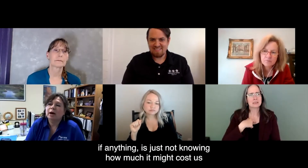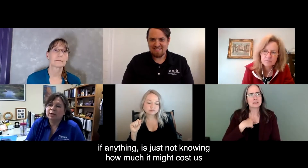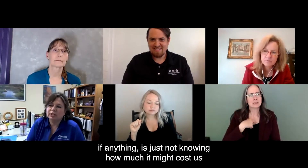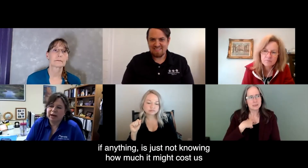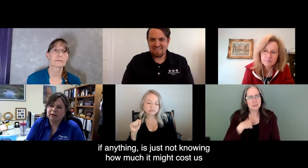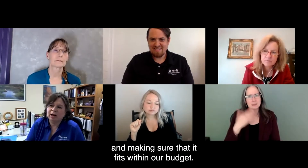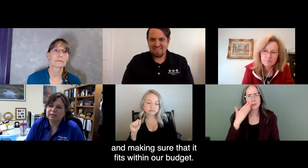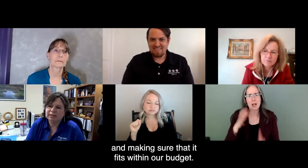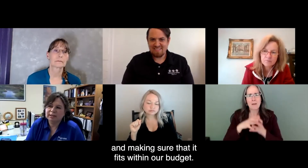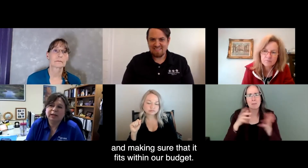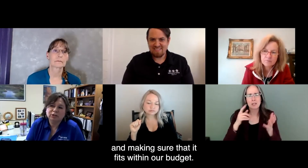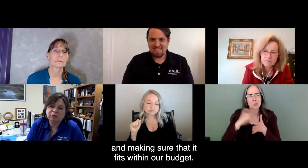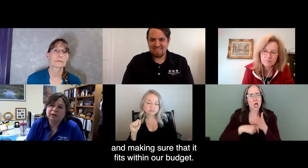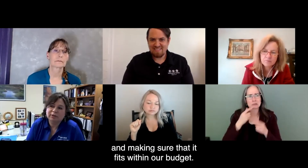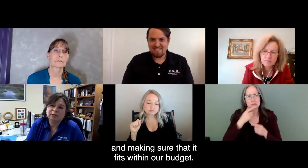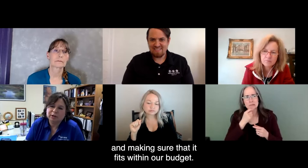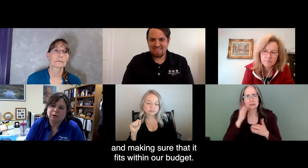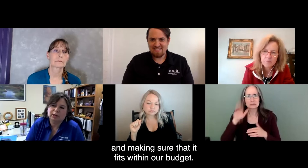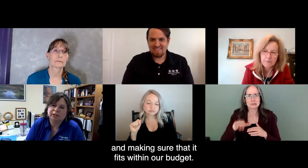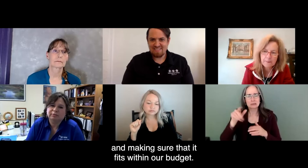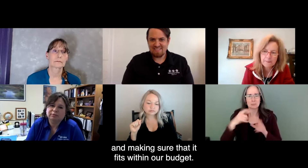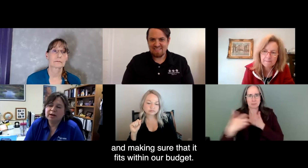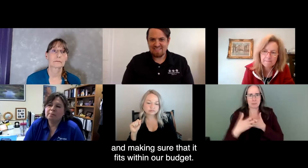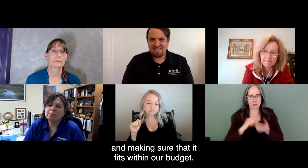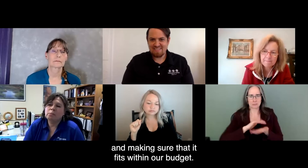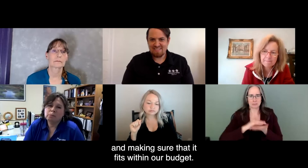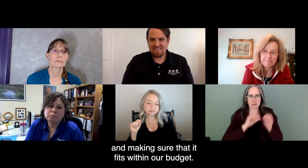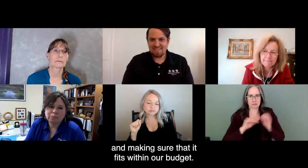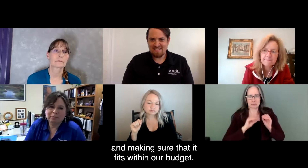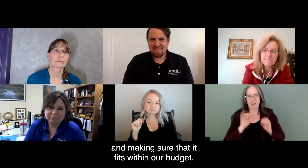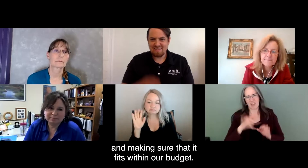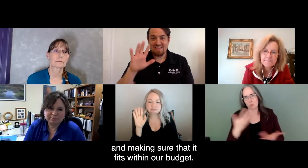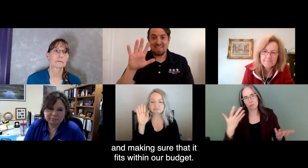knowing how much it might cost us and making sure that it fits within our budget.